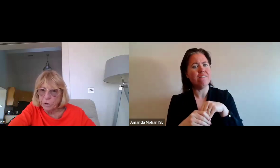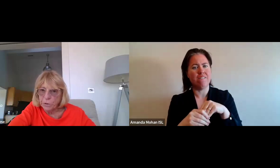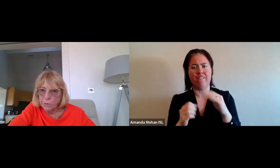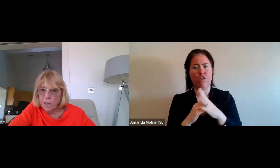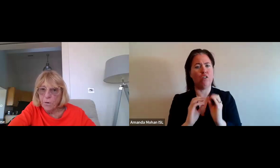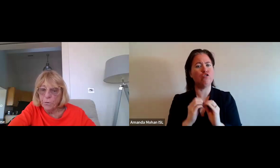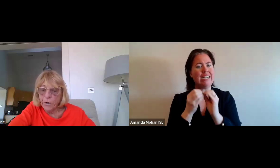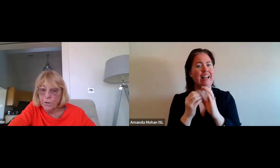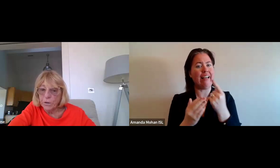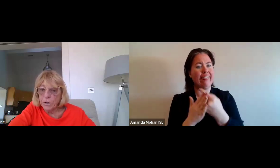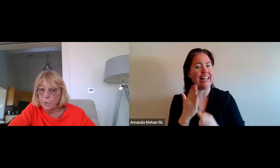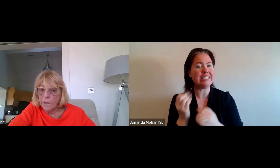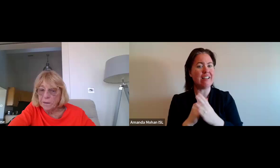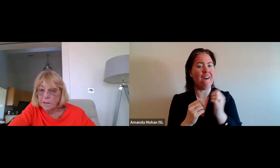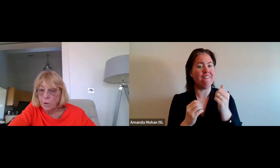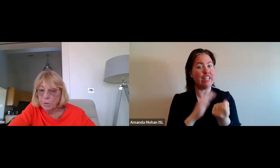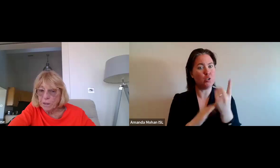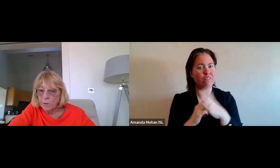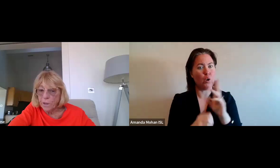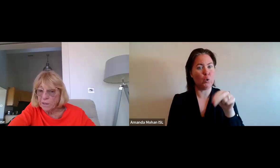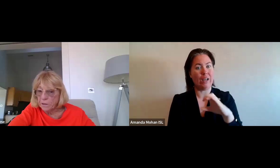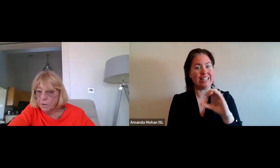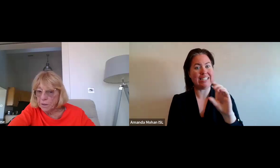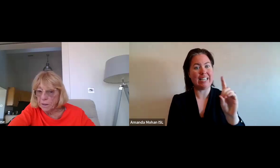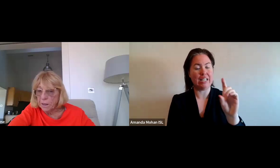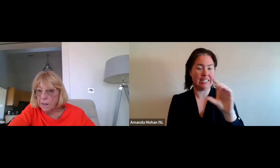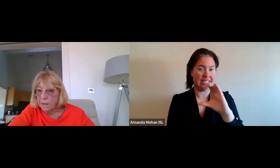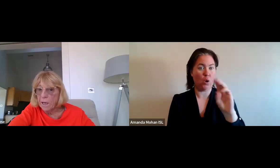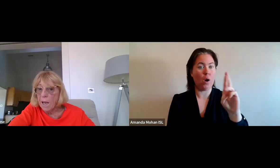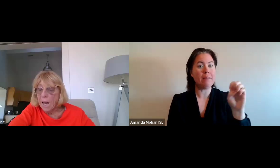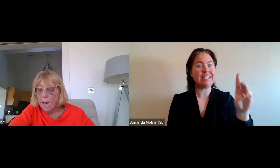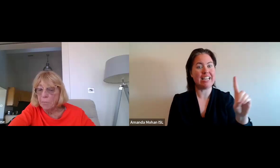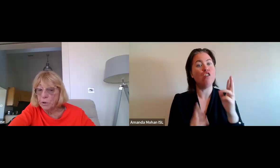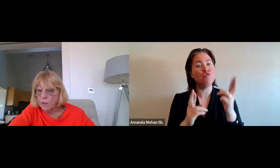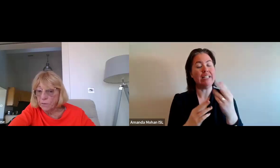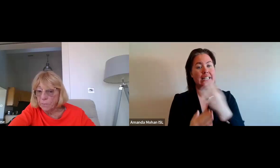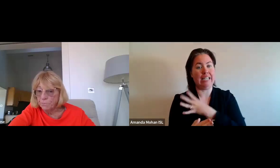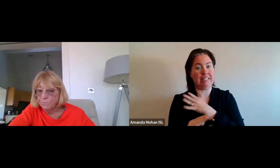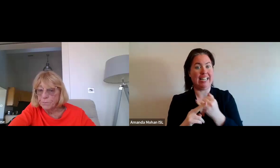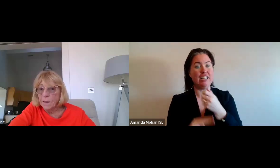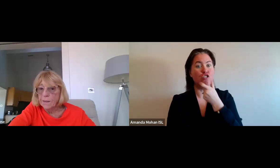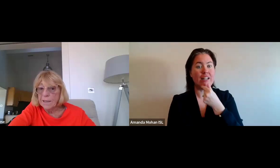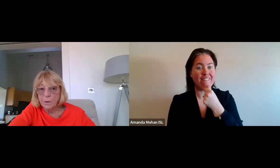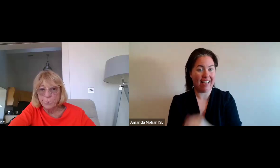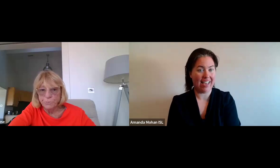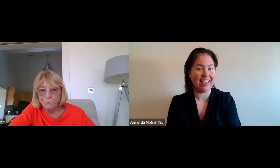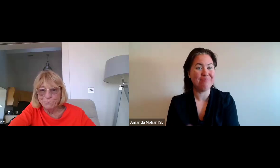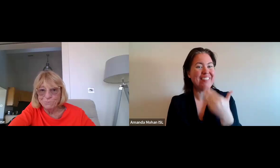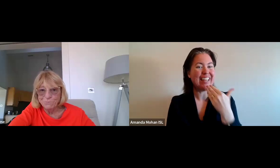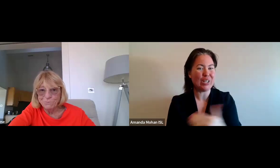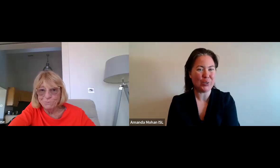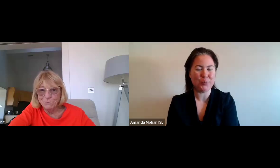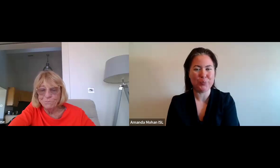the list of issues for the UNCRPD Rights Committee in Geneva. Thank you.